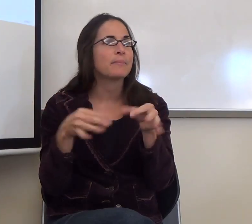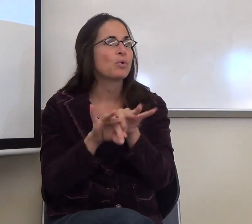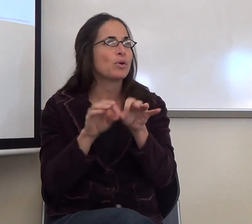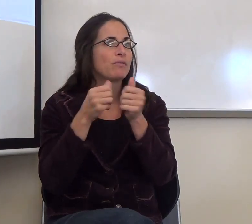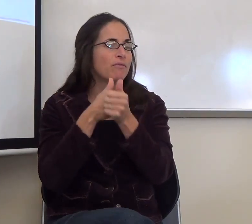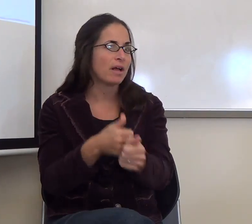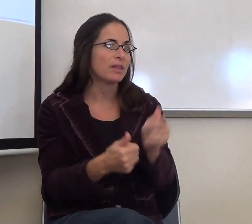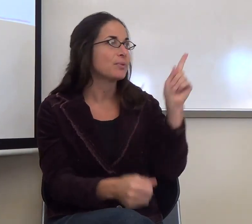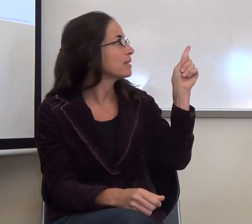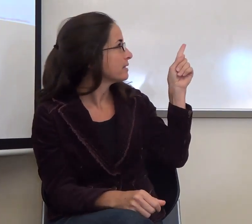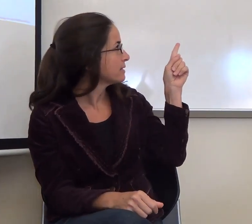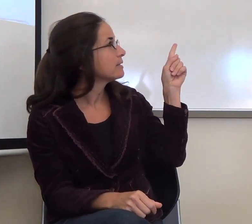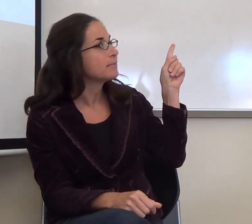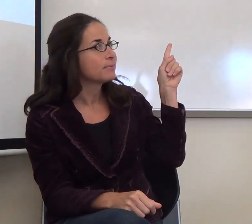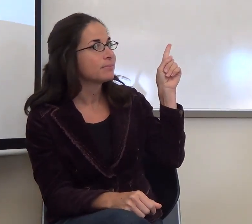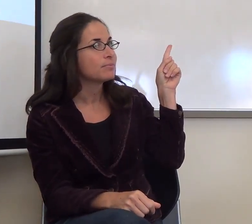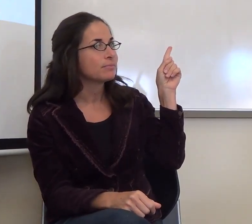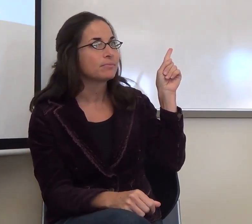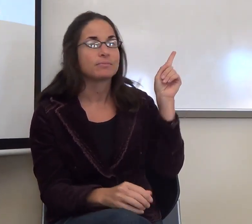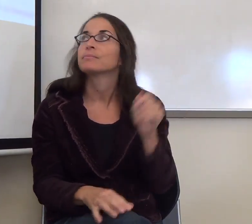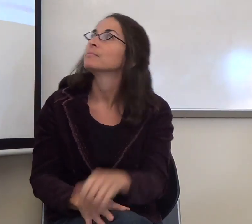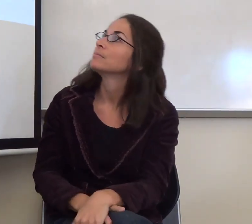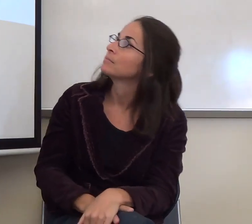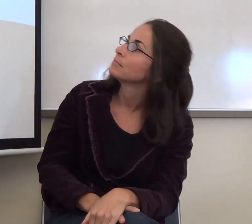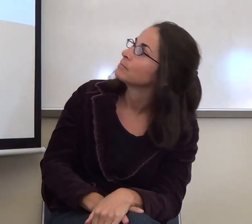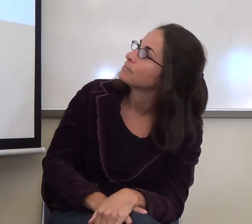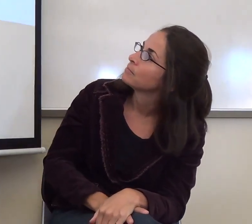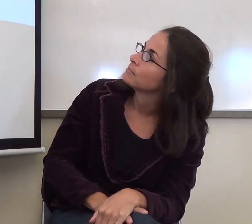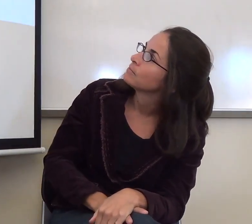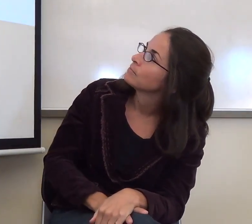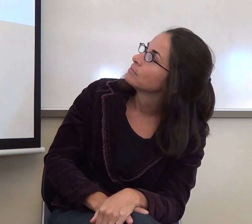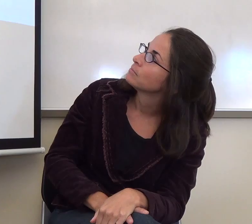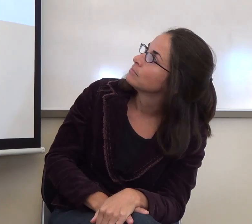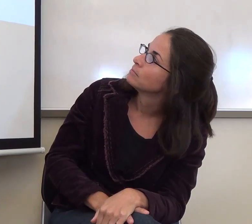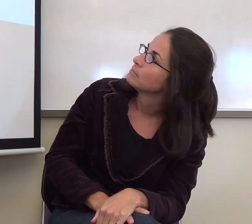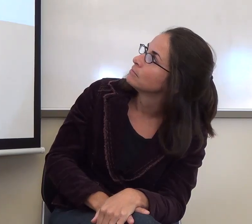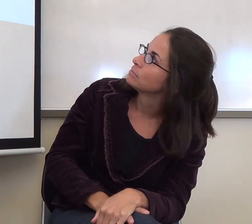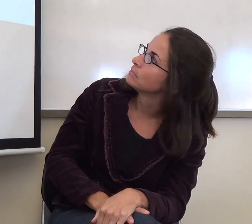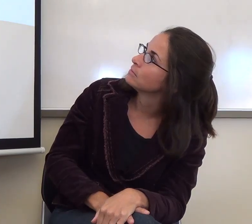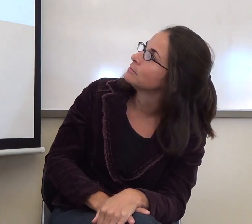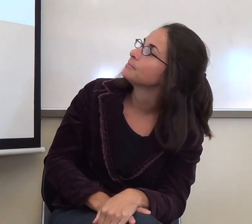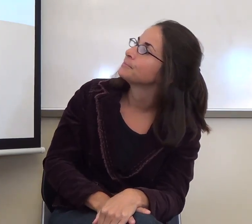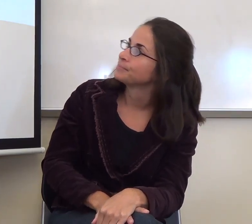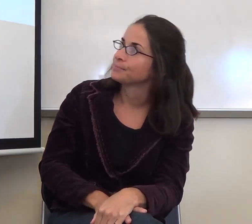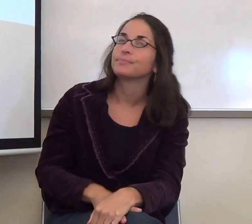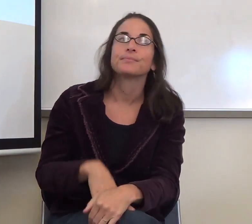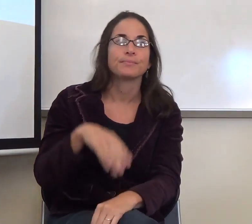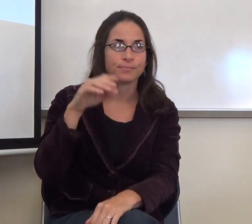Okay, so here's what it looks like. Write the topic out here and the main idea